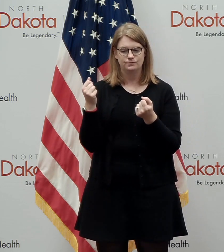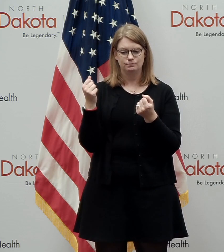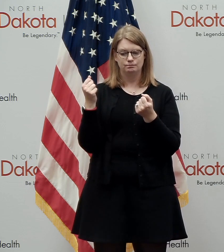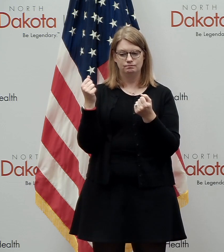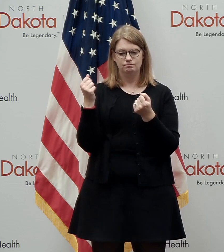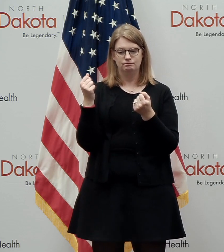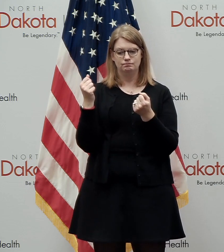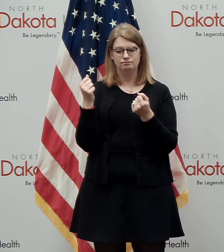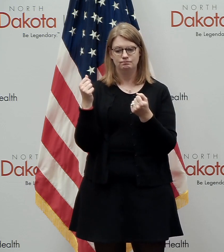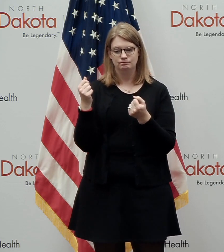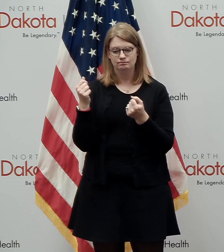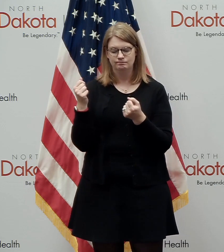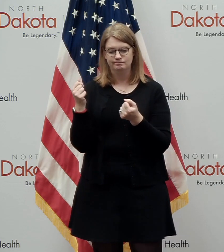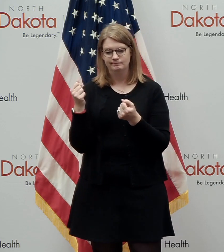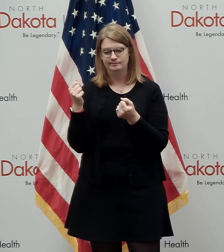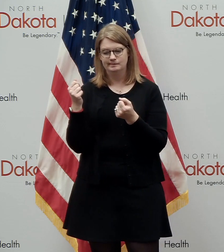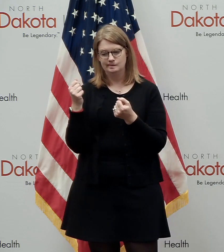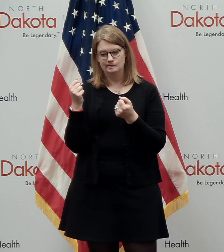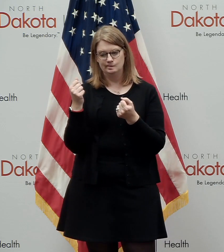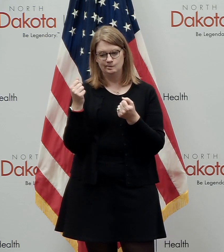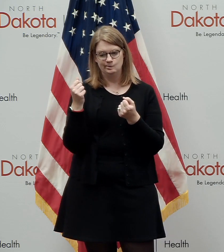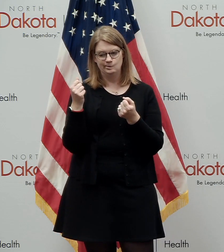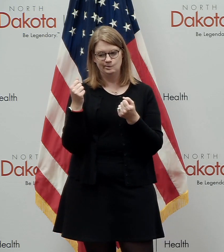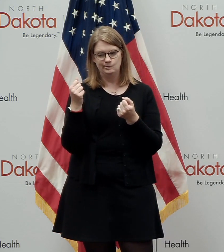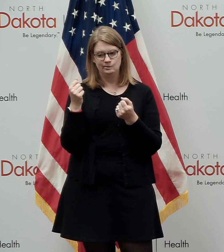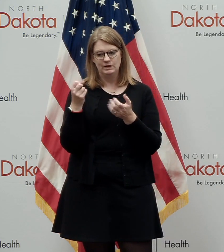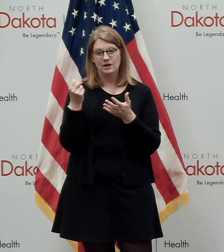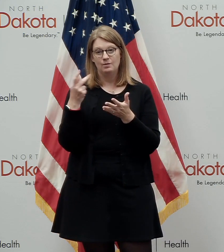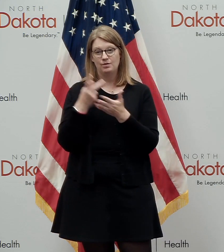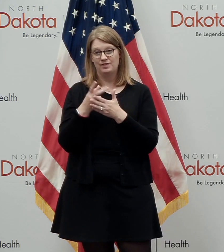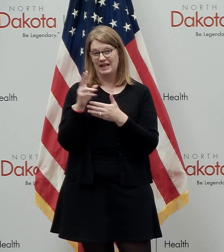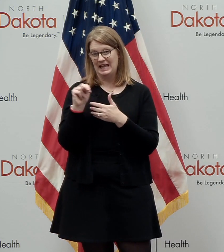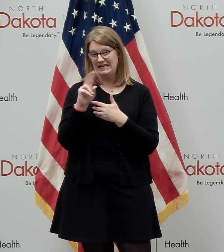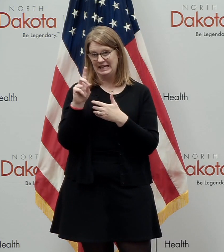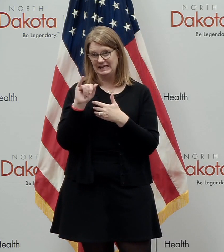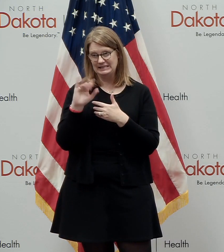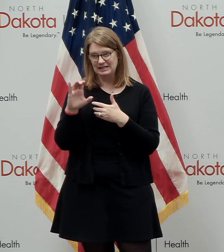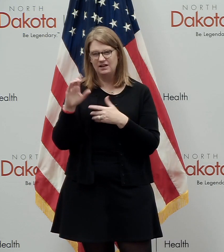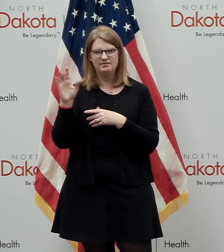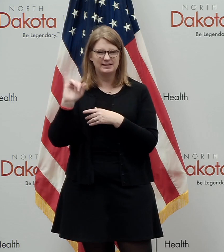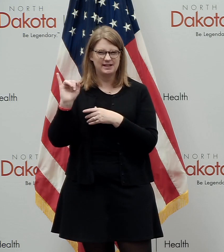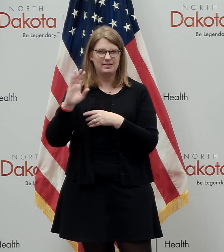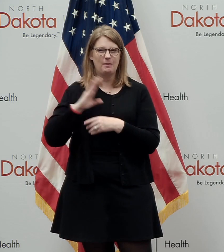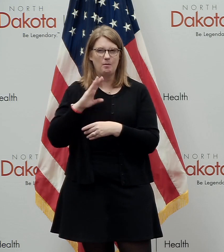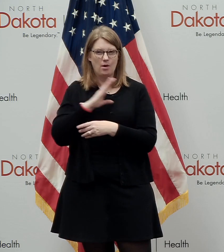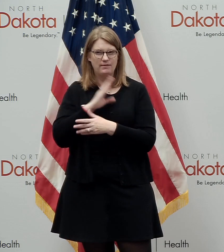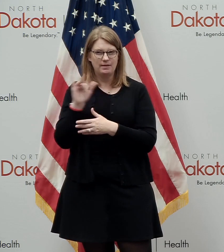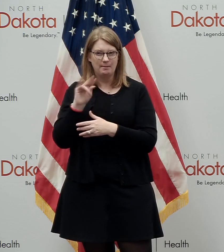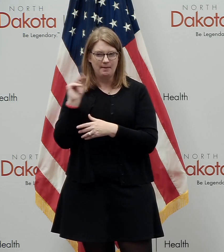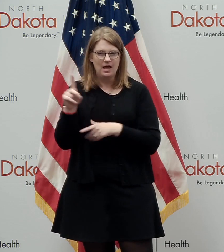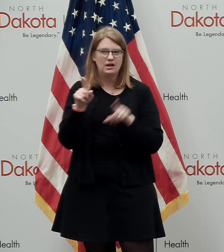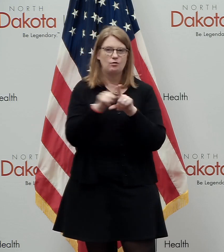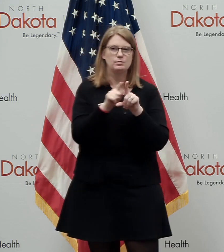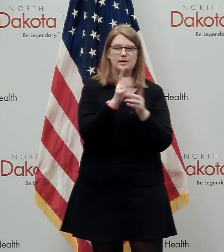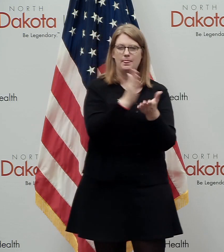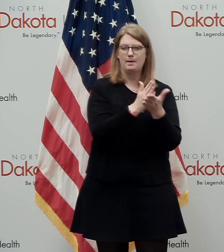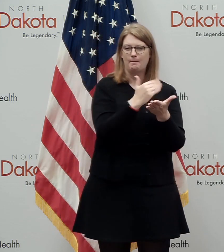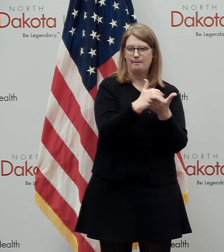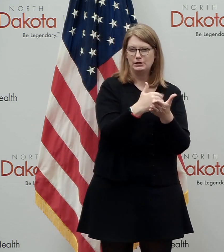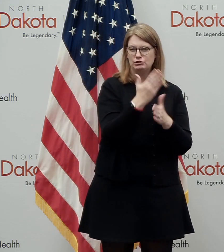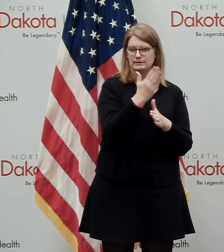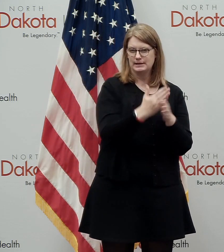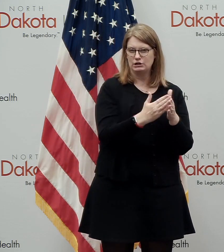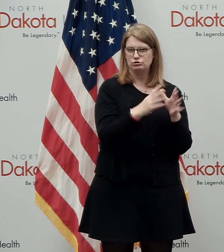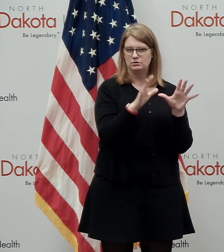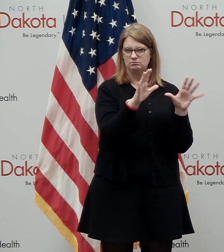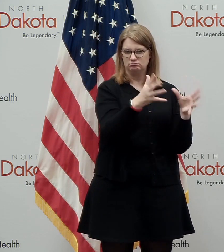approval, whether through the NDIC, which acts as the board of the bank, and budget section, this would